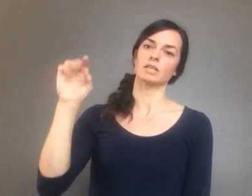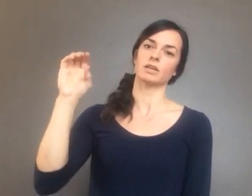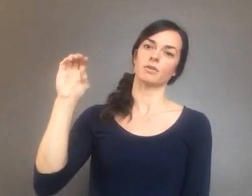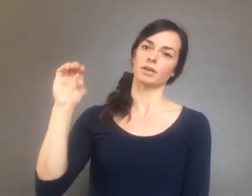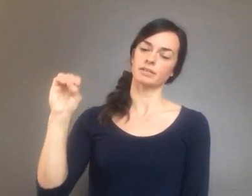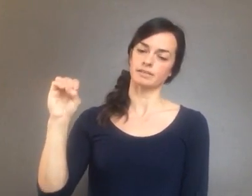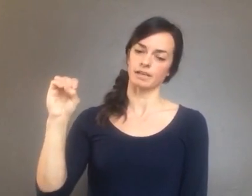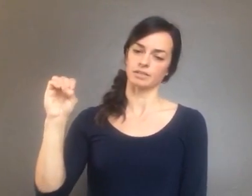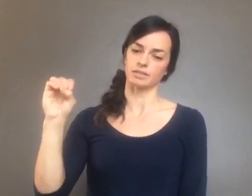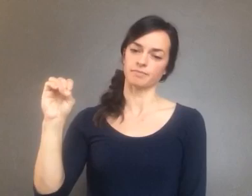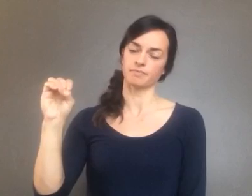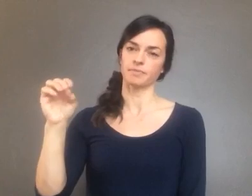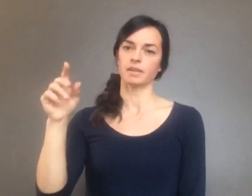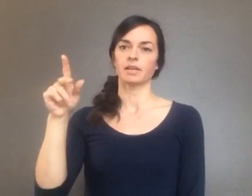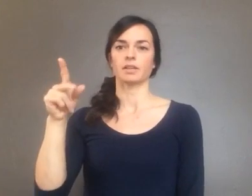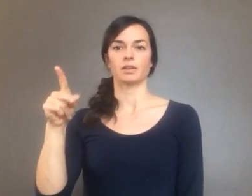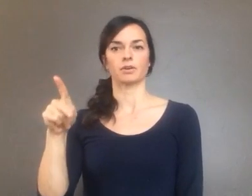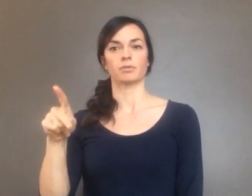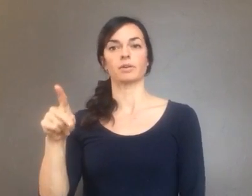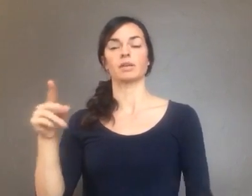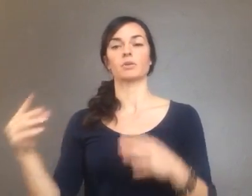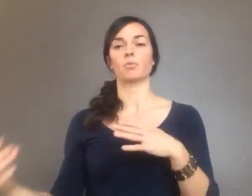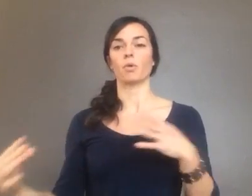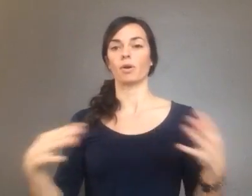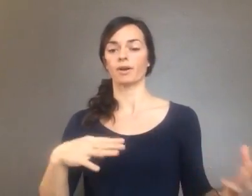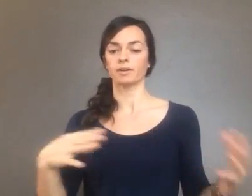Treaty Organization, the Korean War,